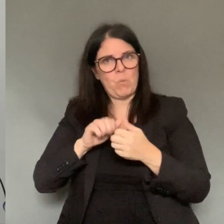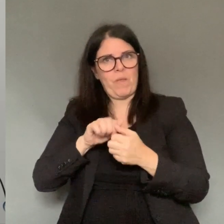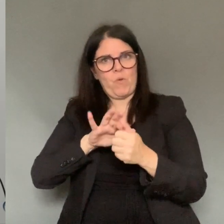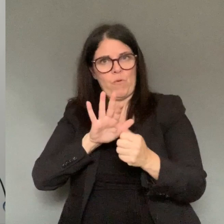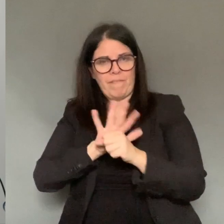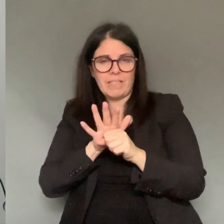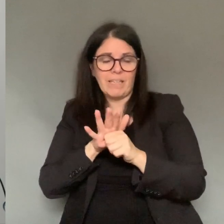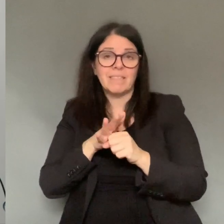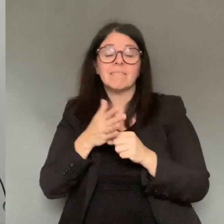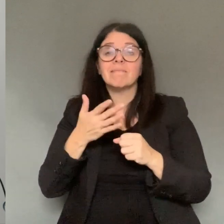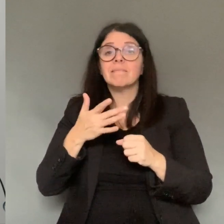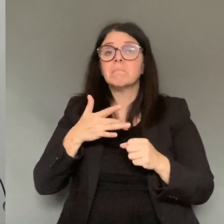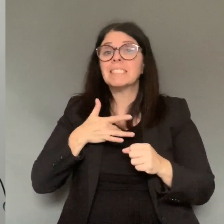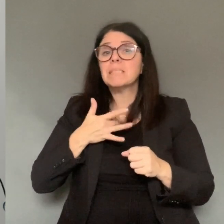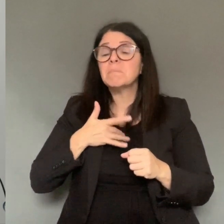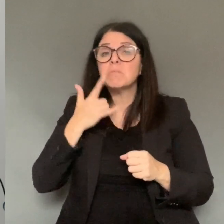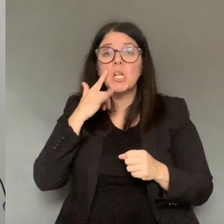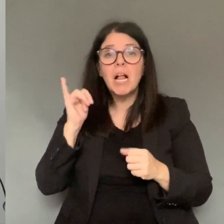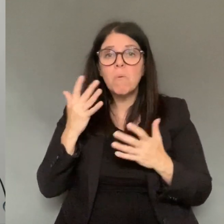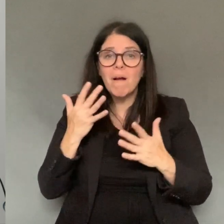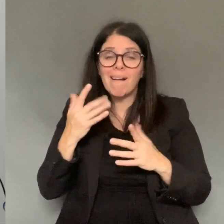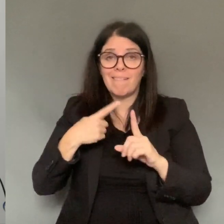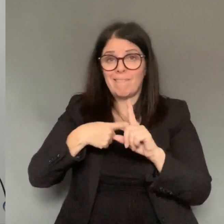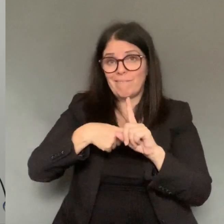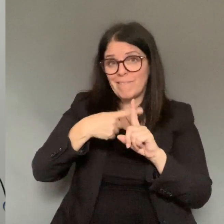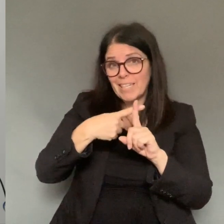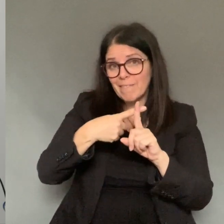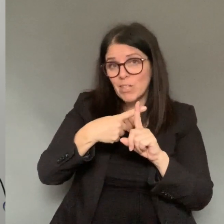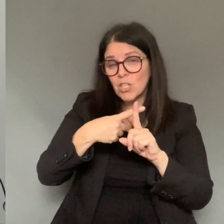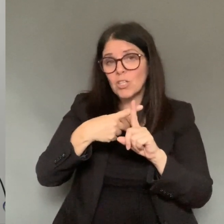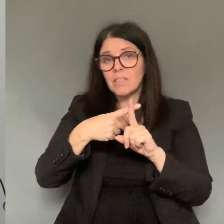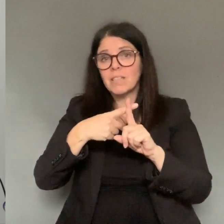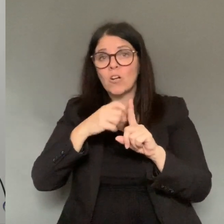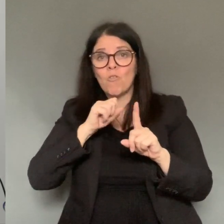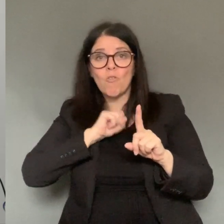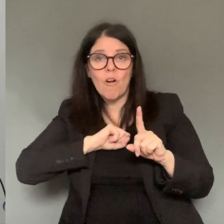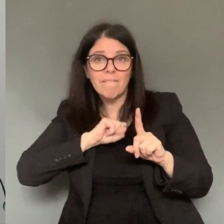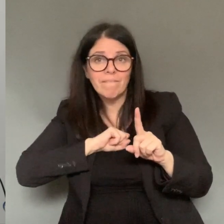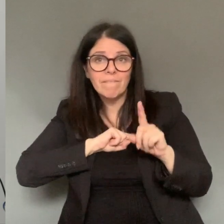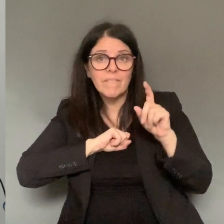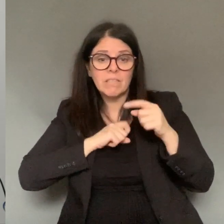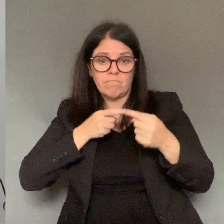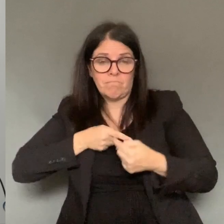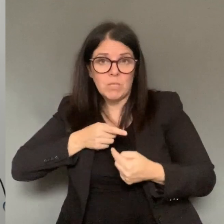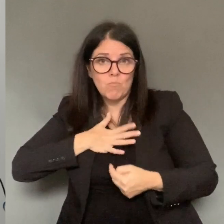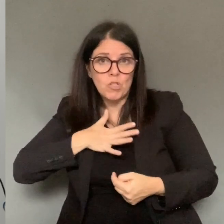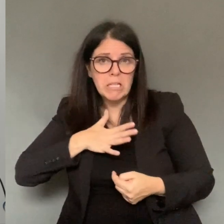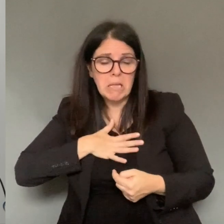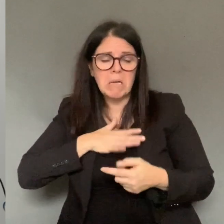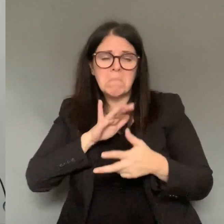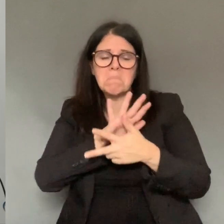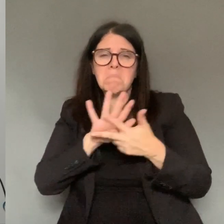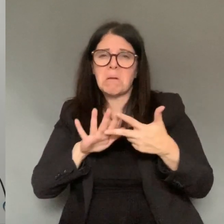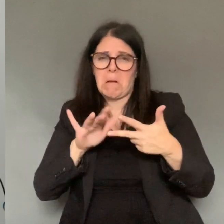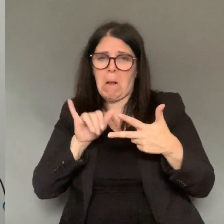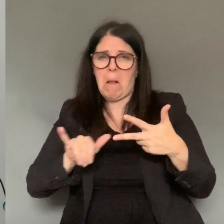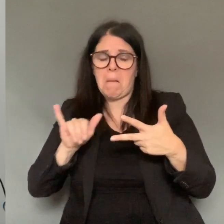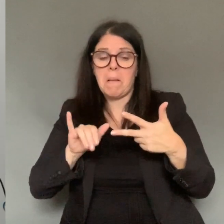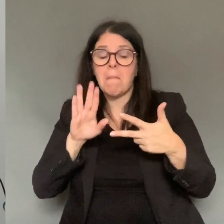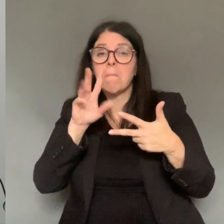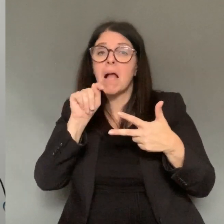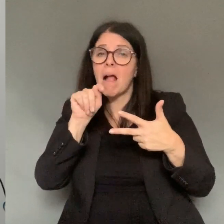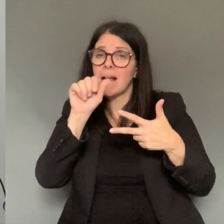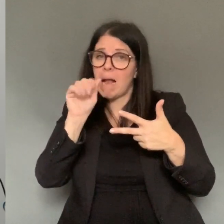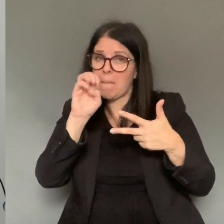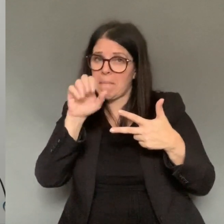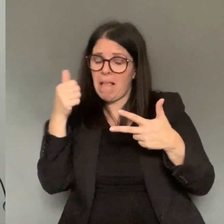note that testing is available for people who have symptoms of COVID-19. This includes healthcare workers, caregivers, care